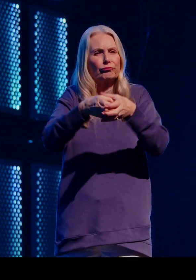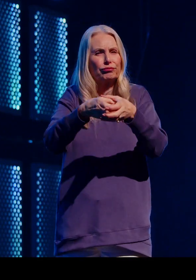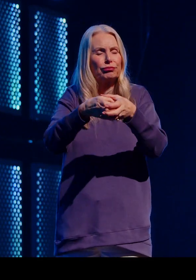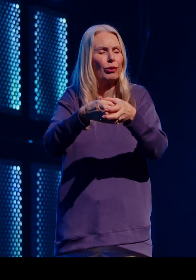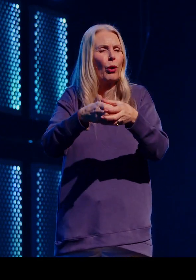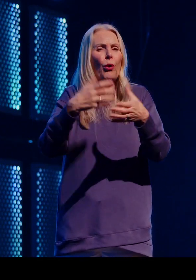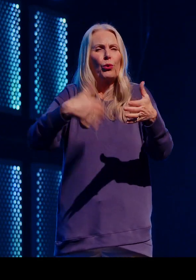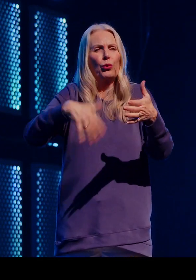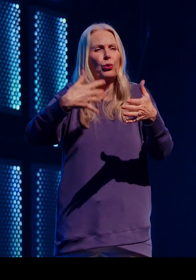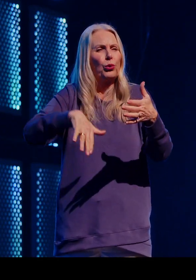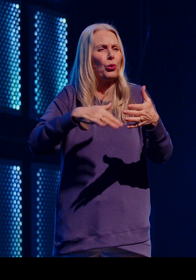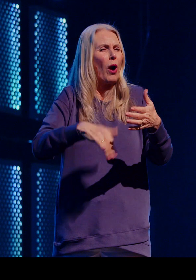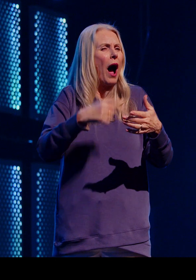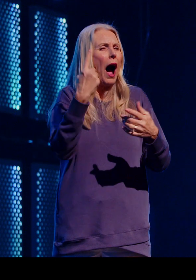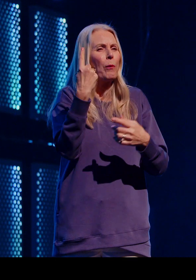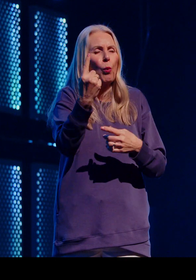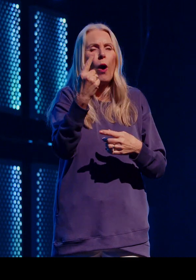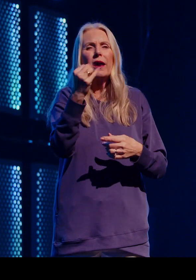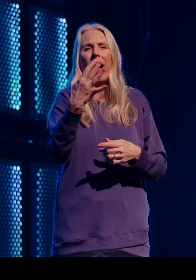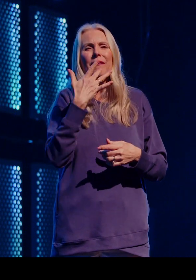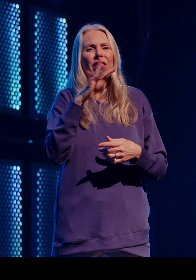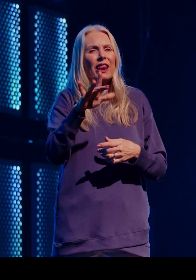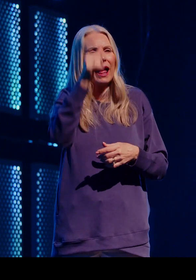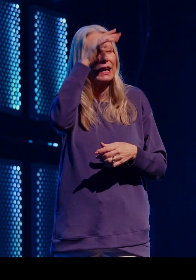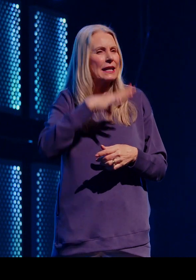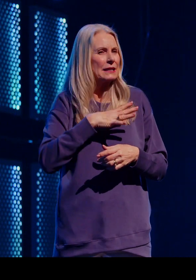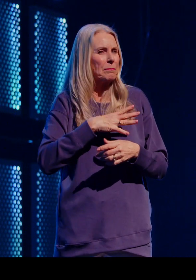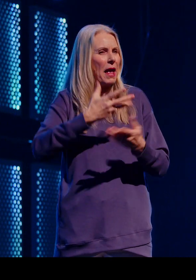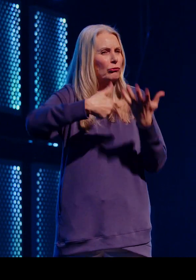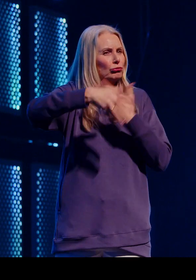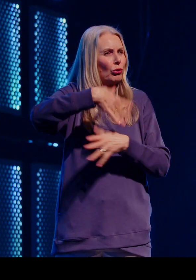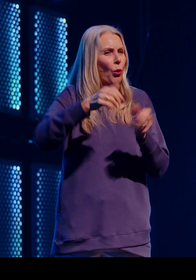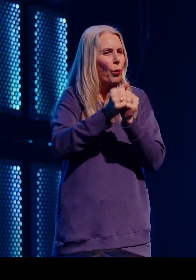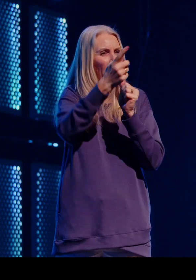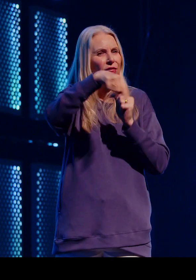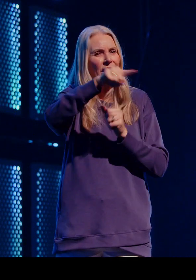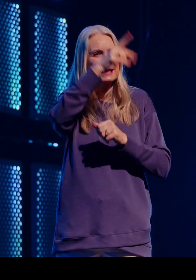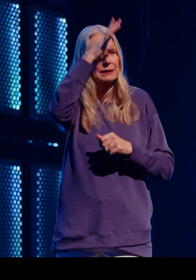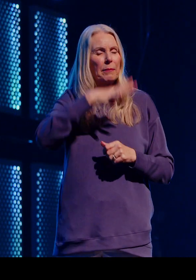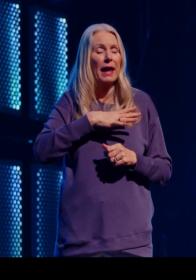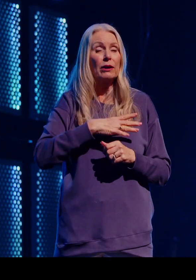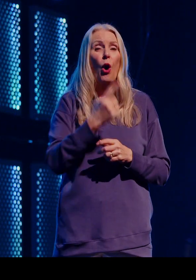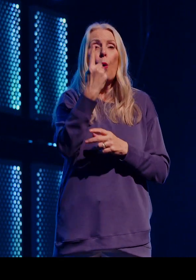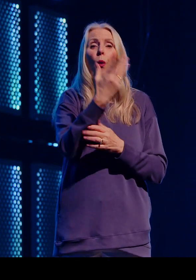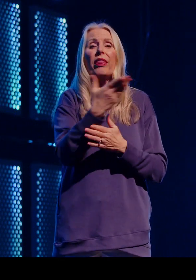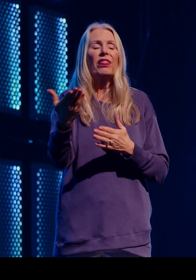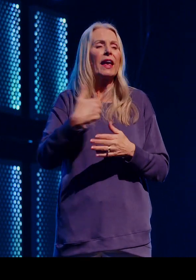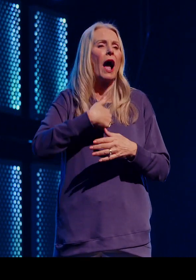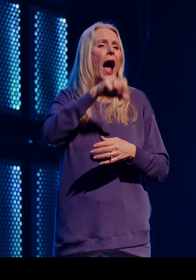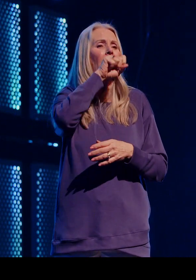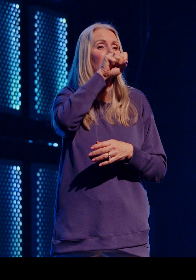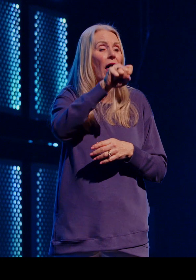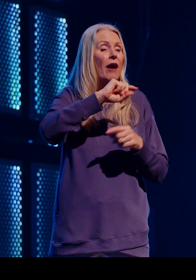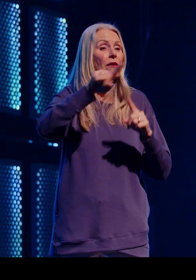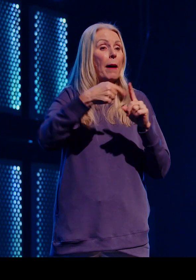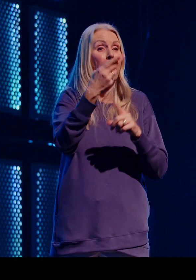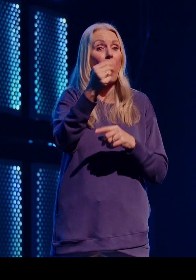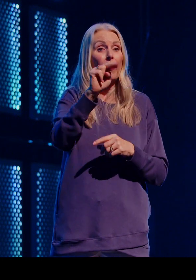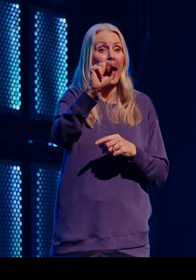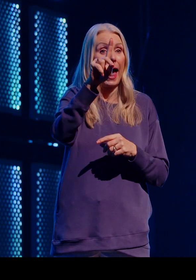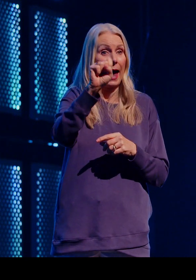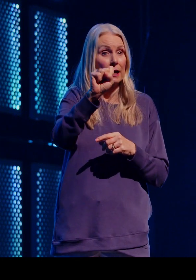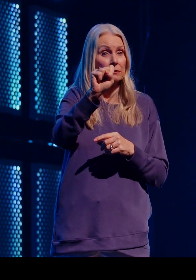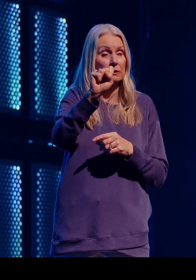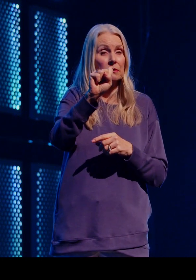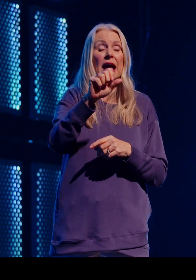the most luckiest guys in the world to be able to hang with our men here at the church. One of the things I do love about this hands trek, and